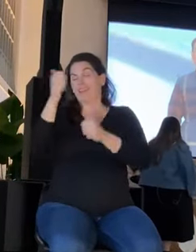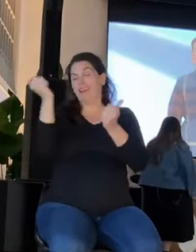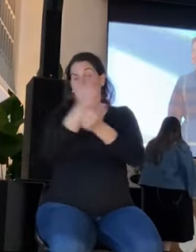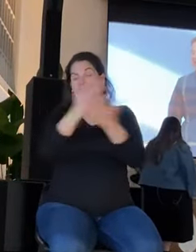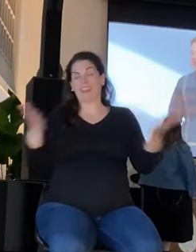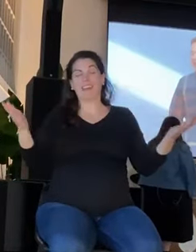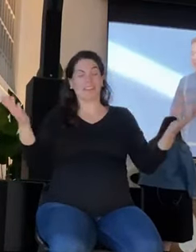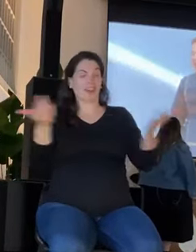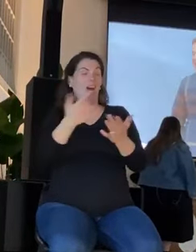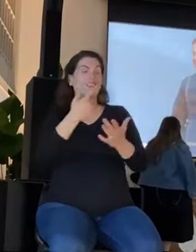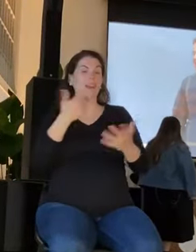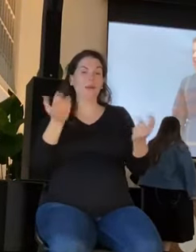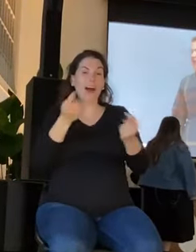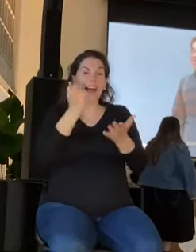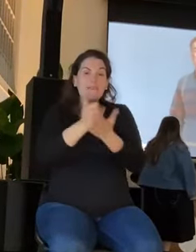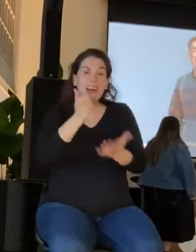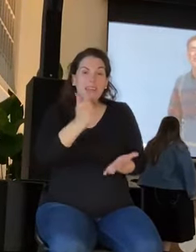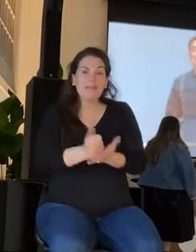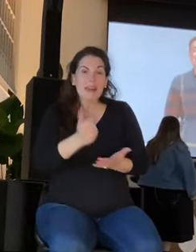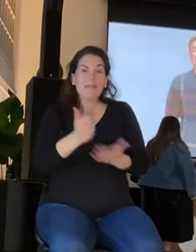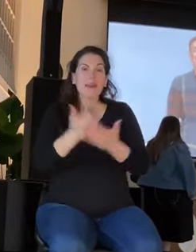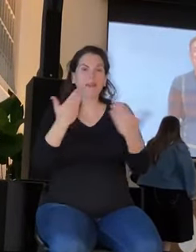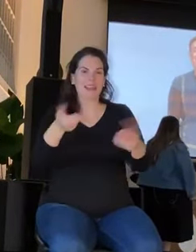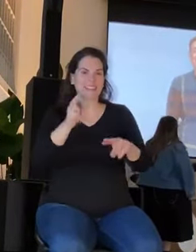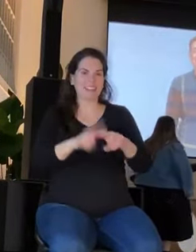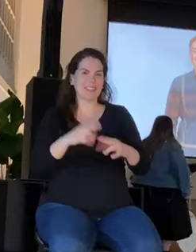together said, amen. Amen.